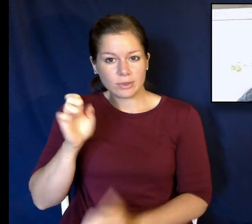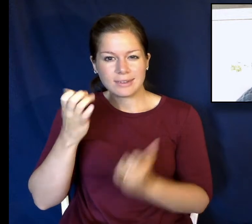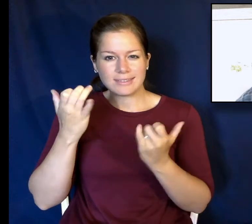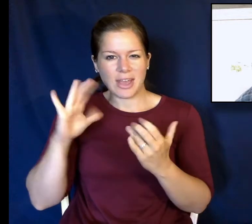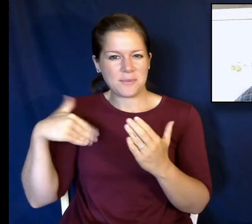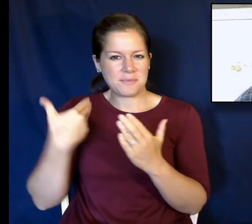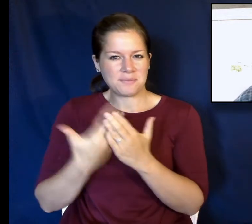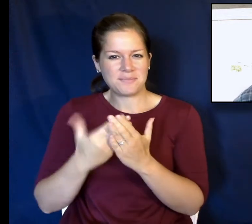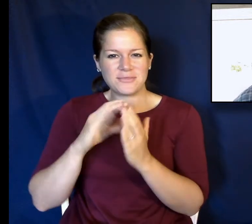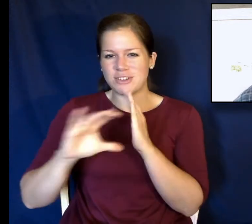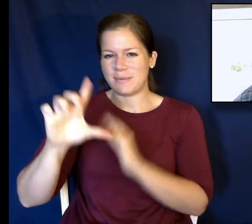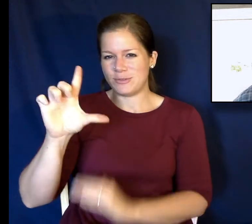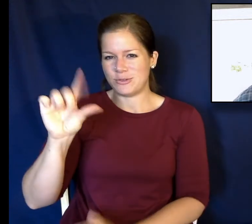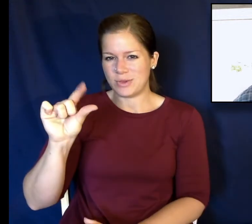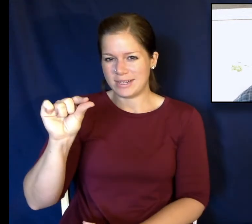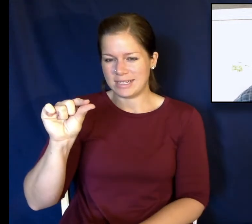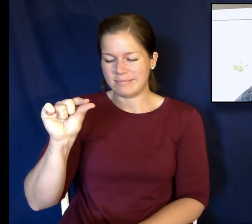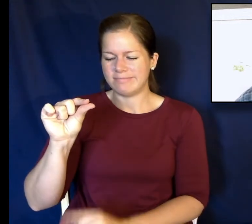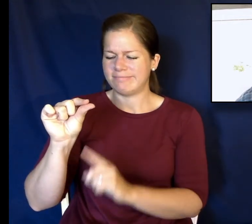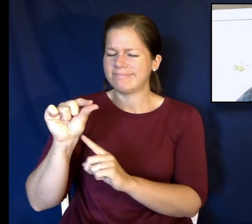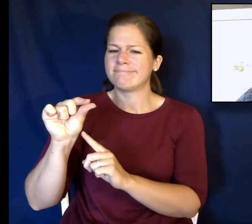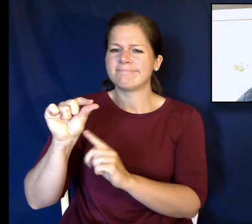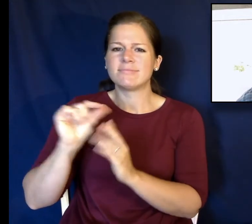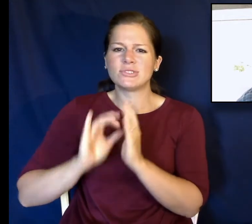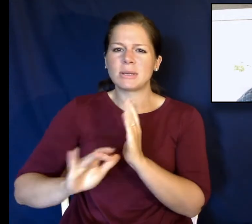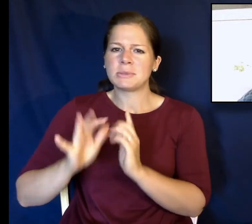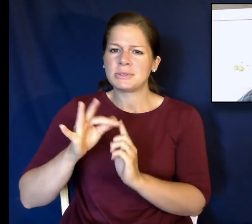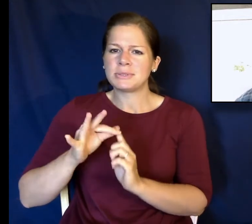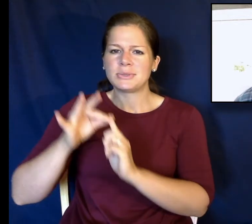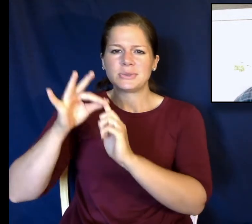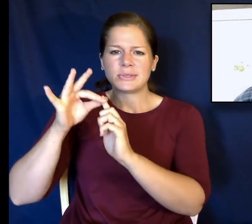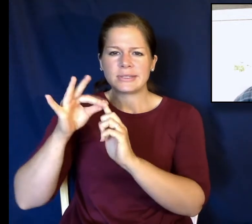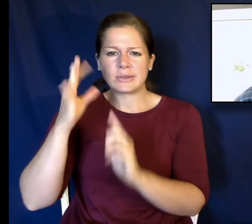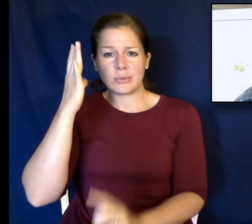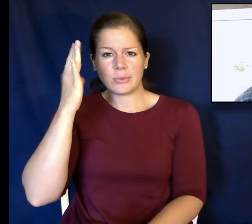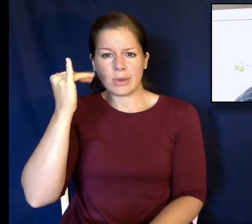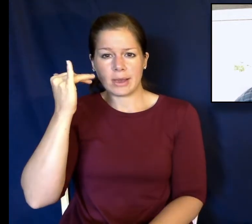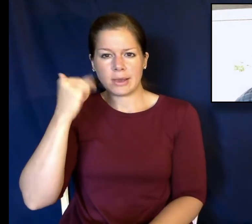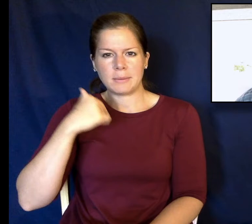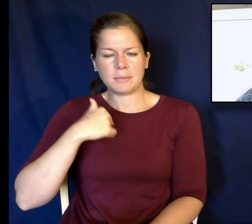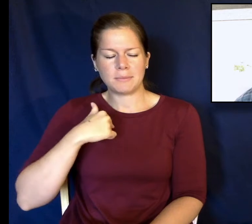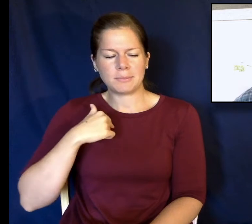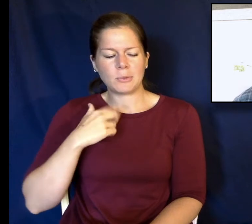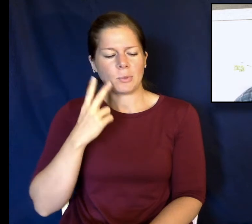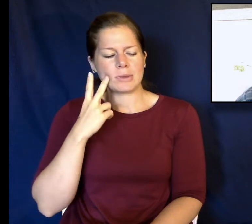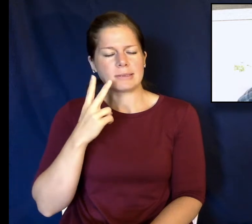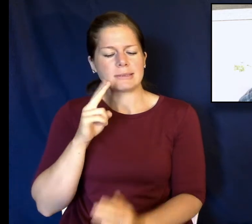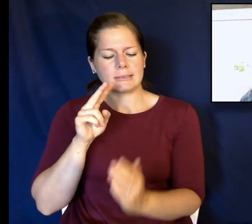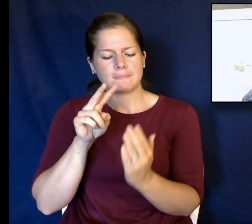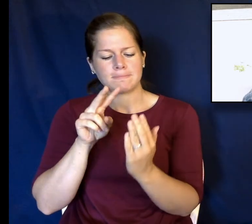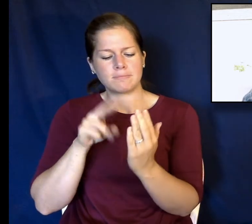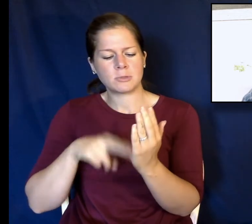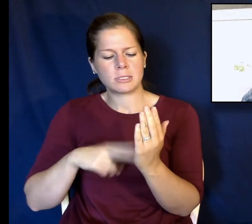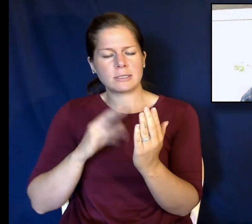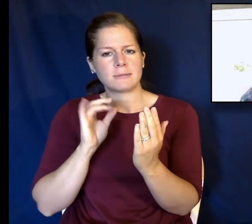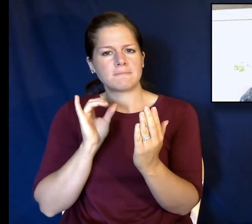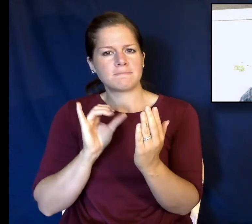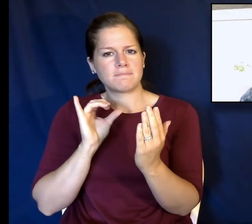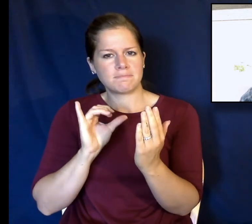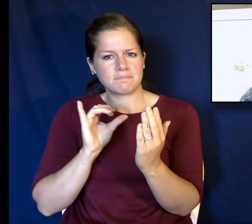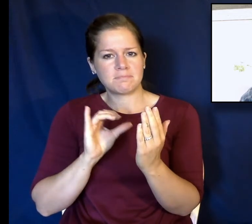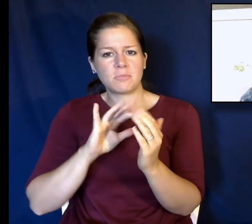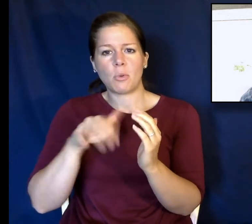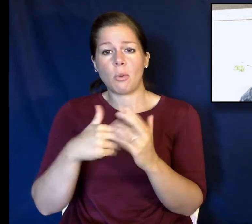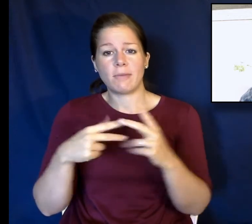about chapter 20 is just the craftiness of the Pharisees and the scribes.